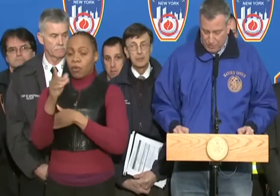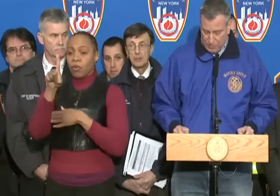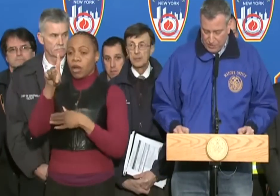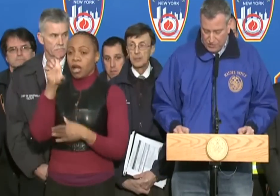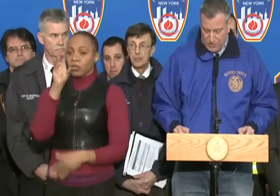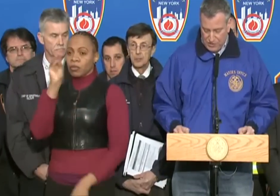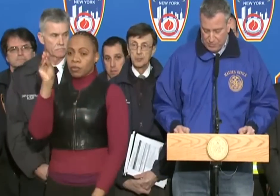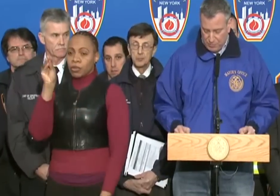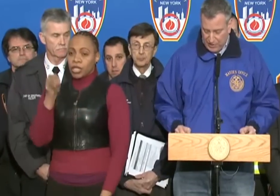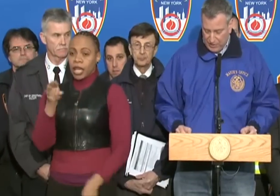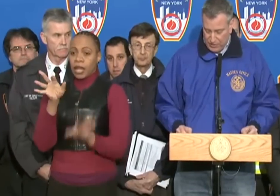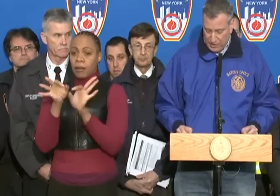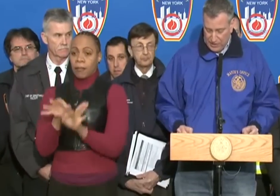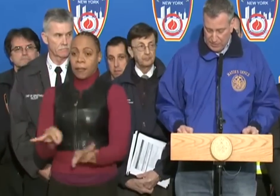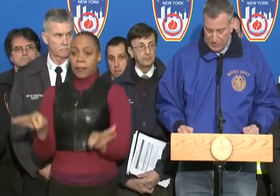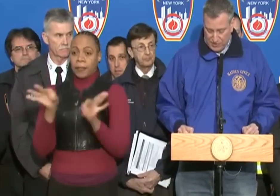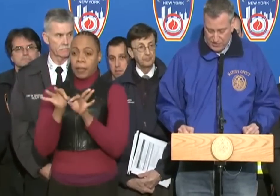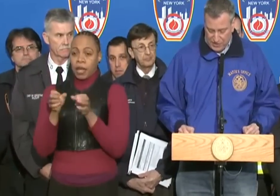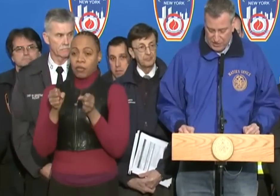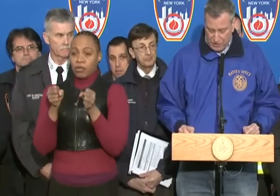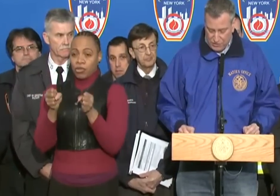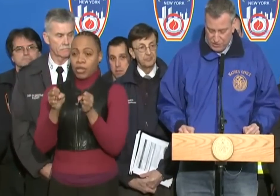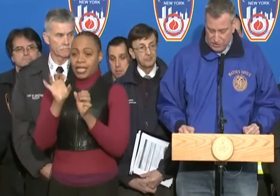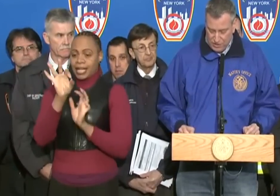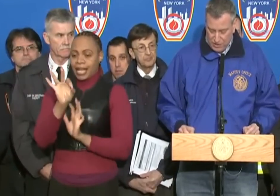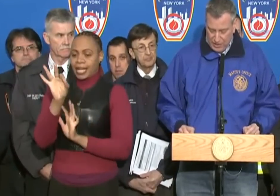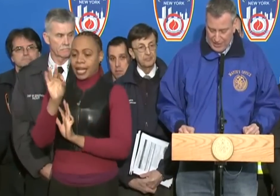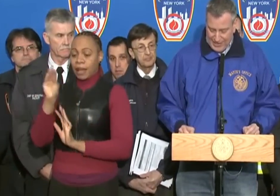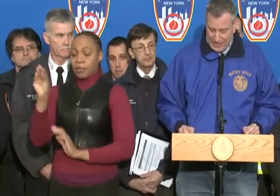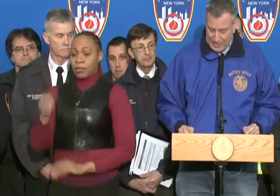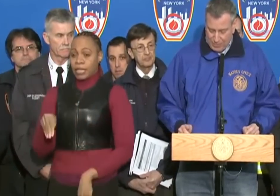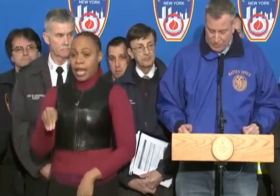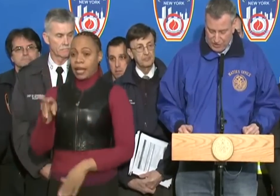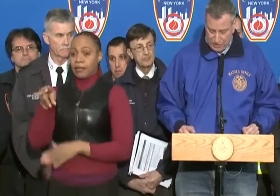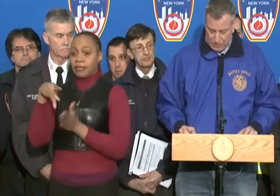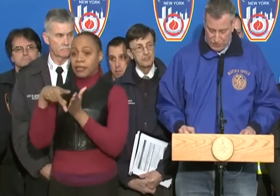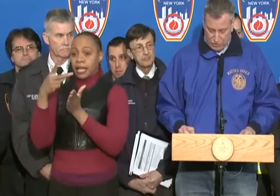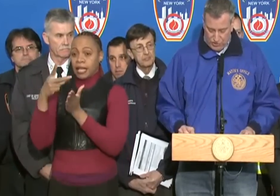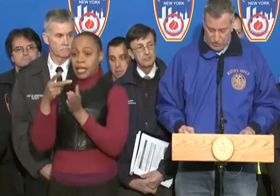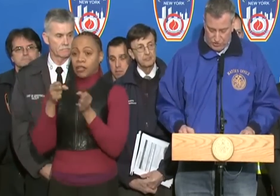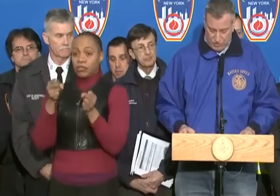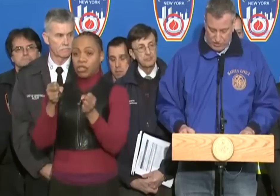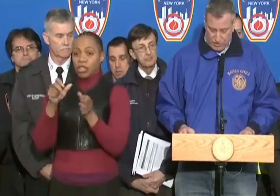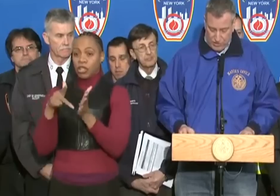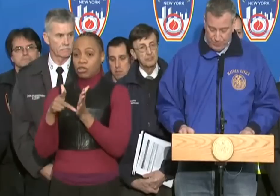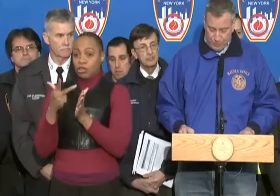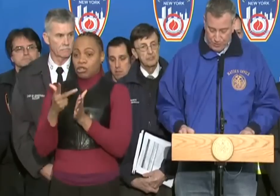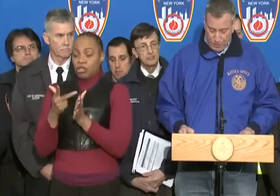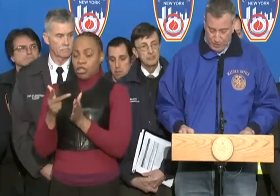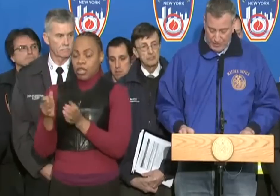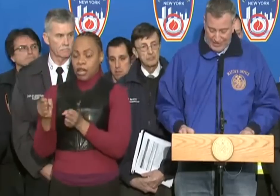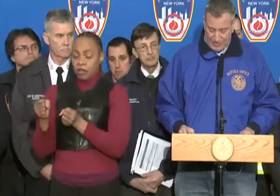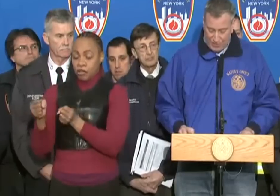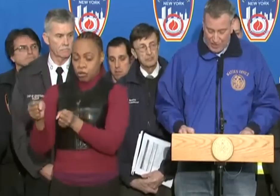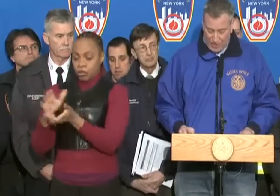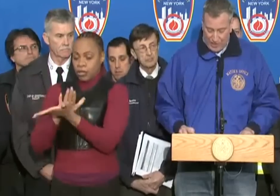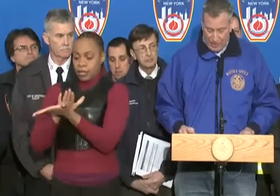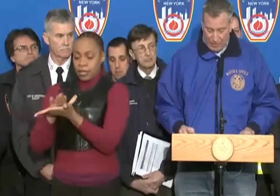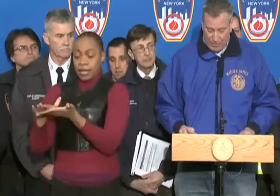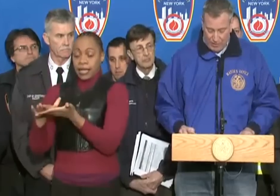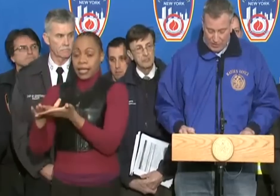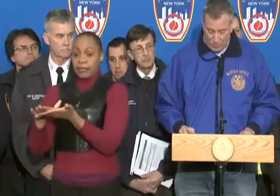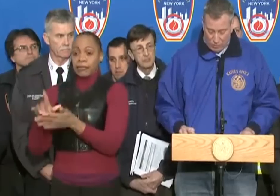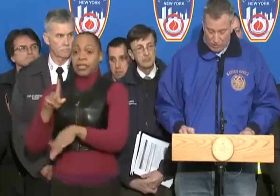100% of primary streets have been plowed, 99% of secondary streets, and 90% of tertiary streets. As of